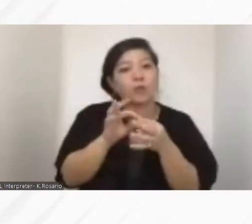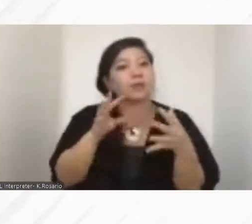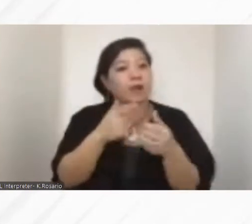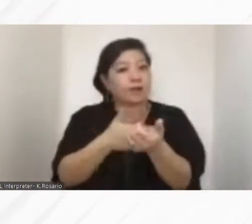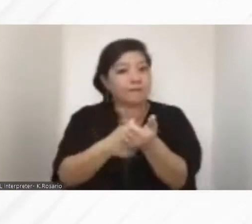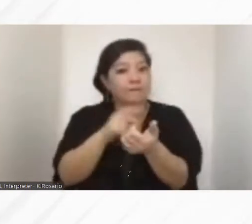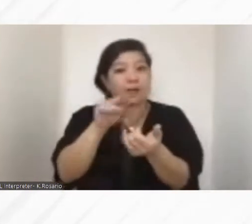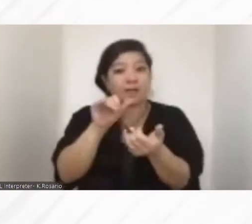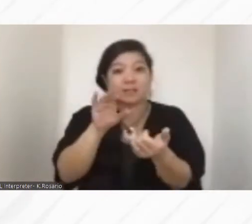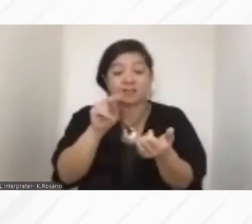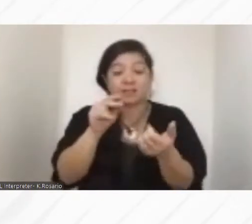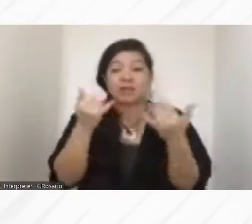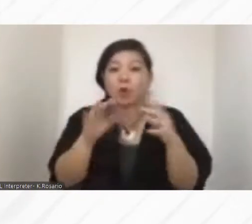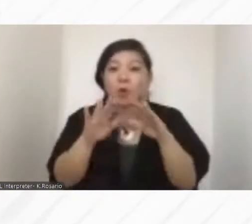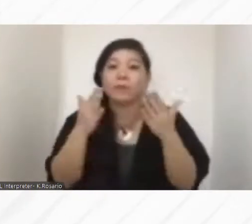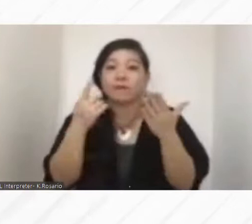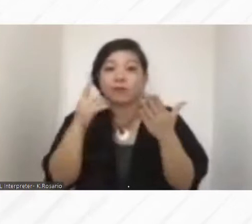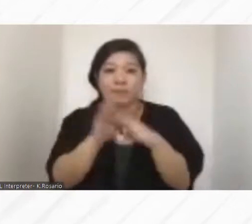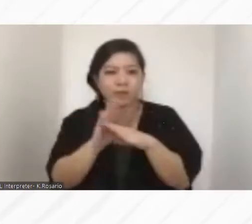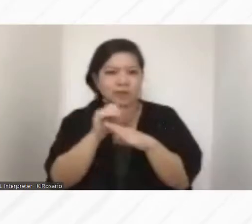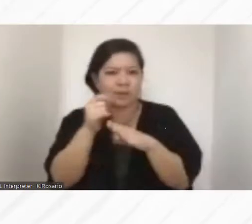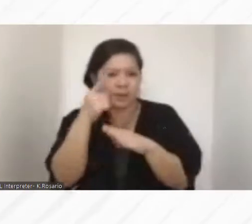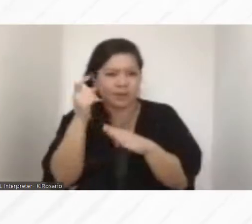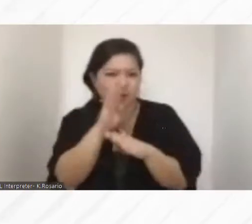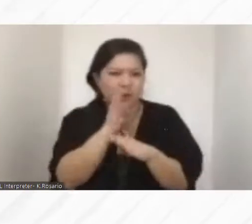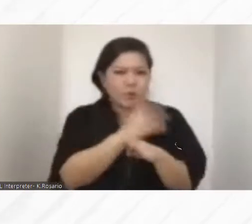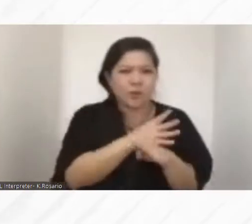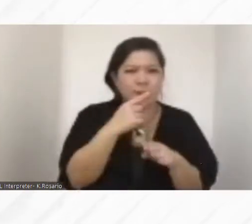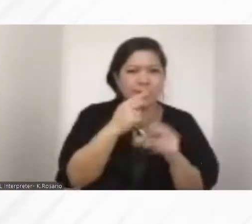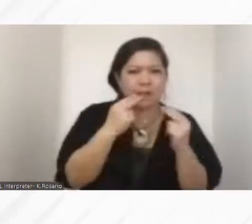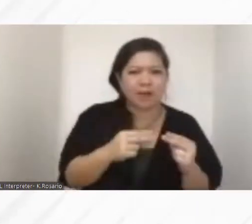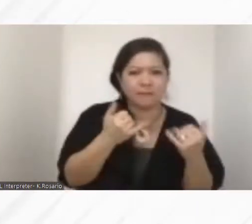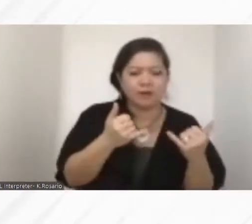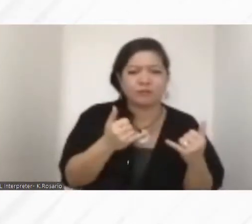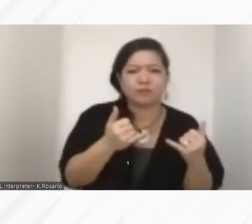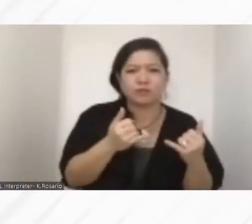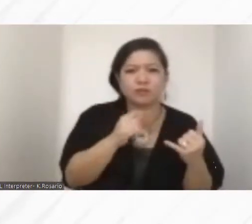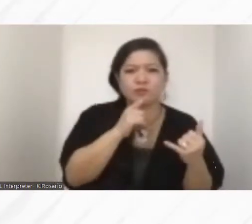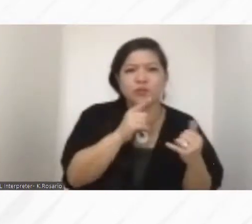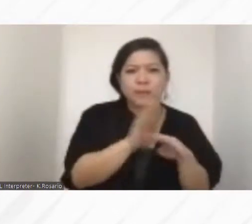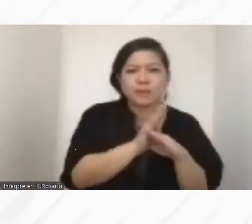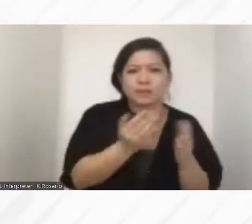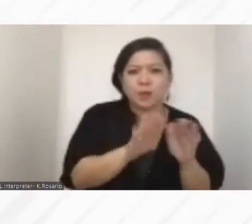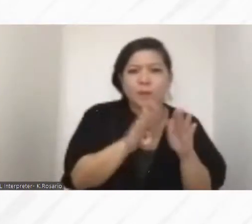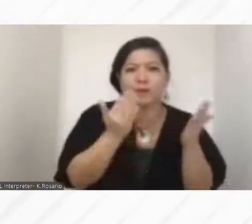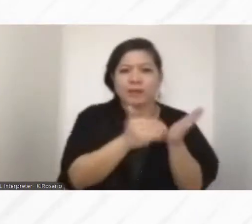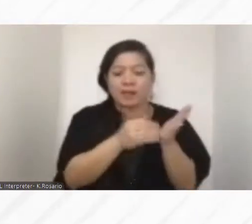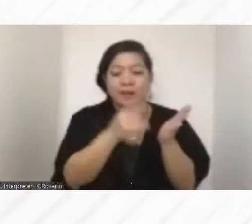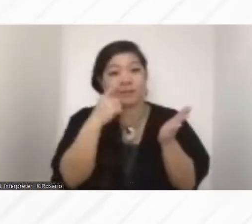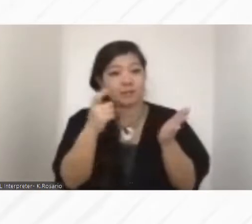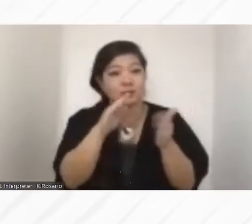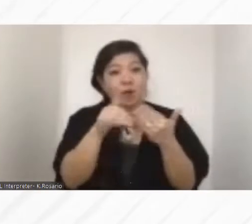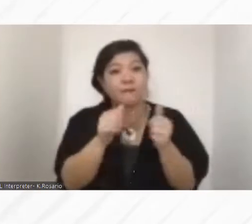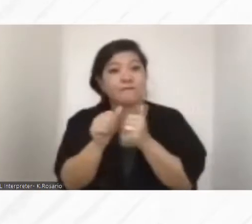business right now. And it's not because they ignored public health measures and pushed to reopen. It's precisely because they all followed these public